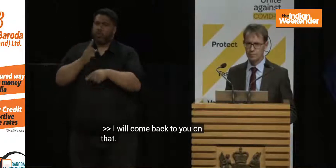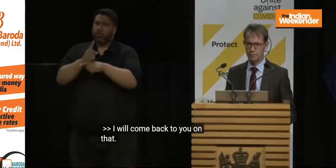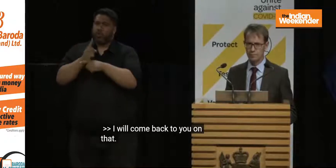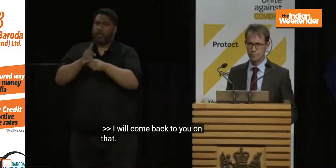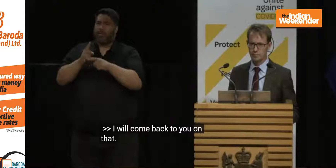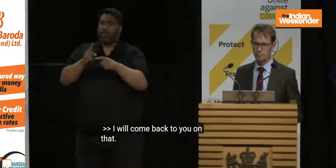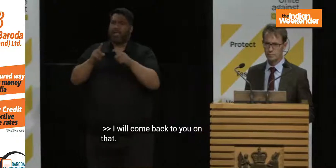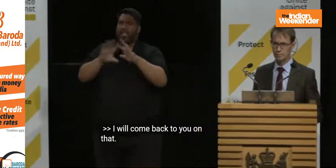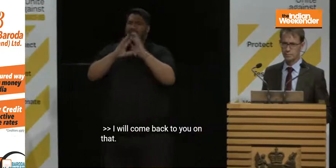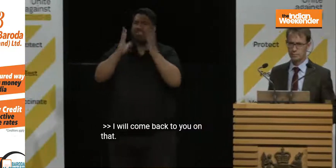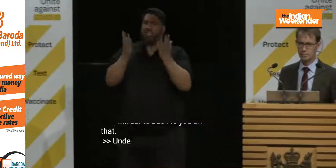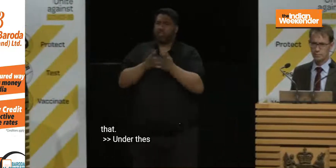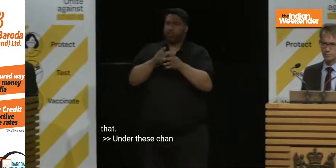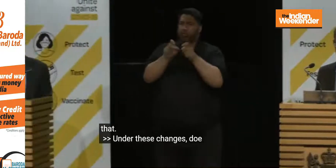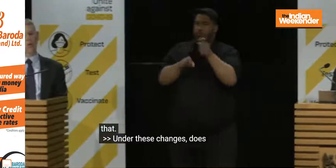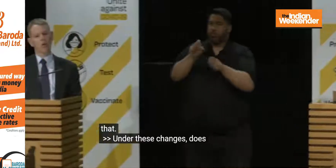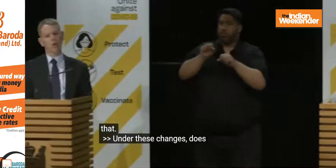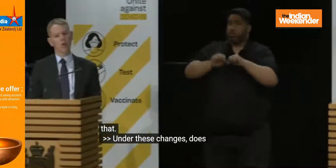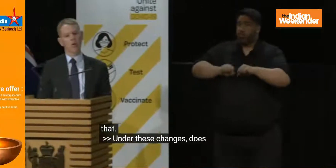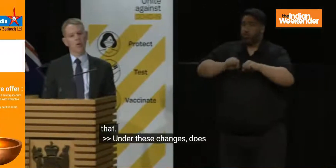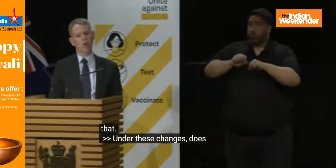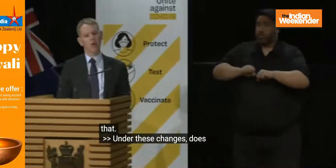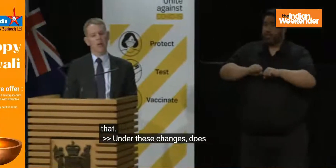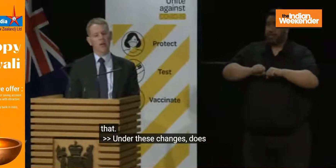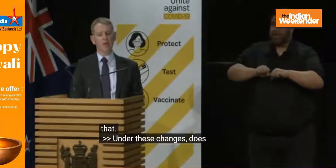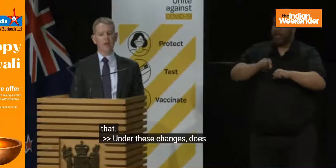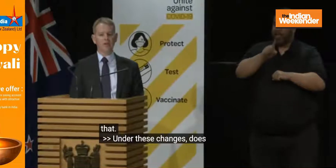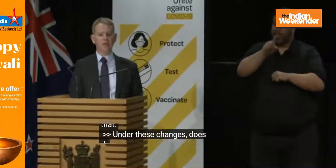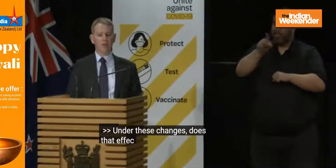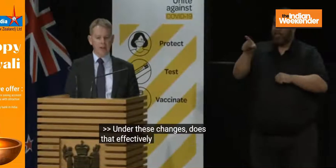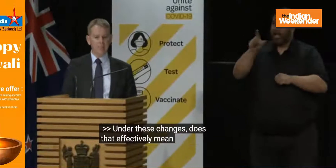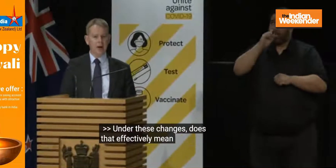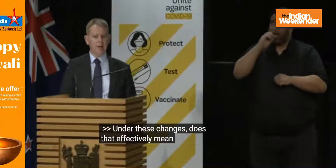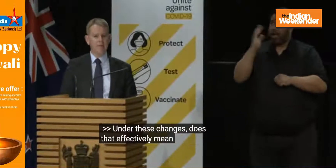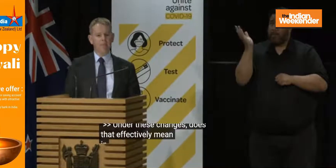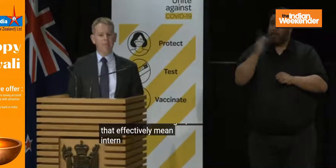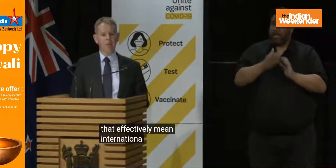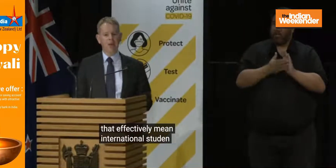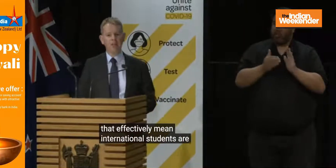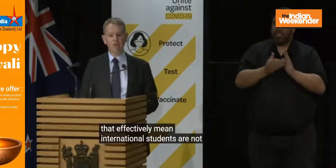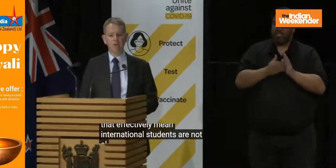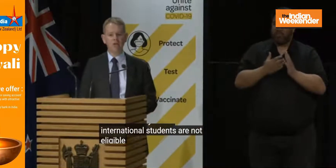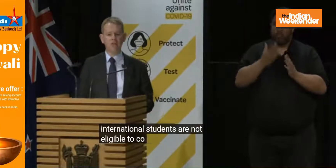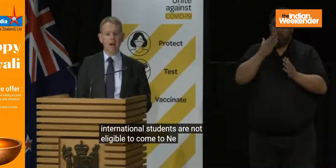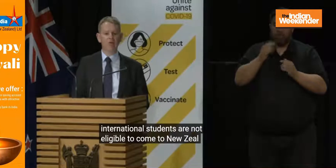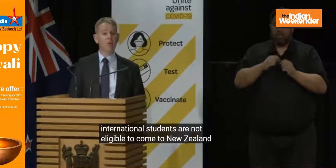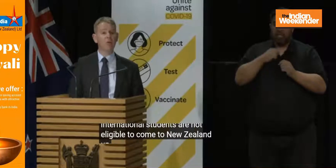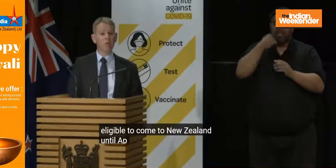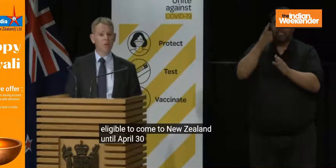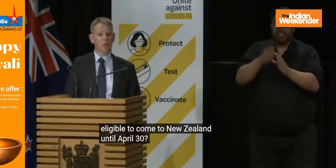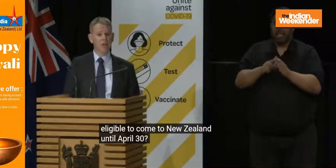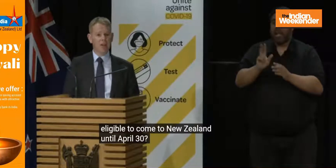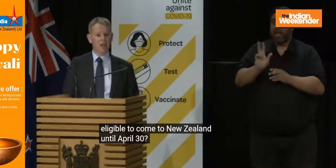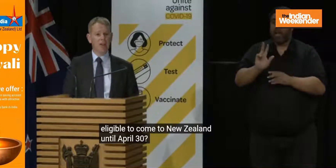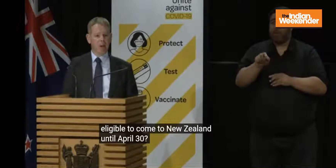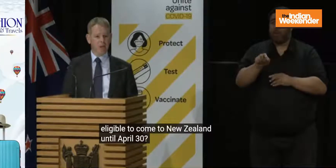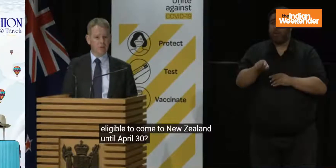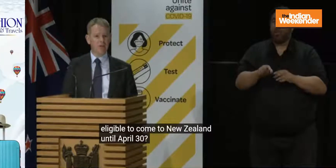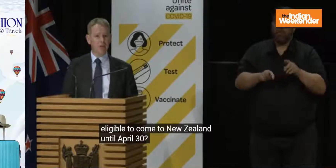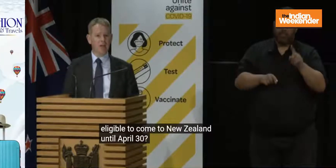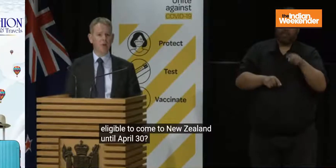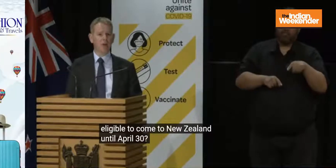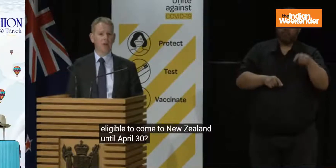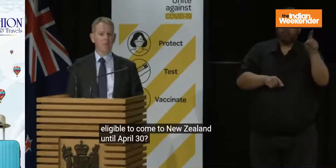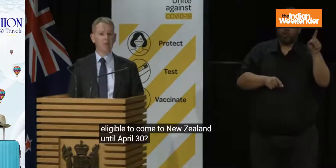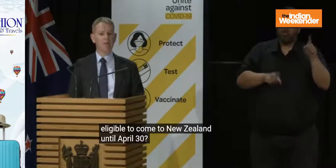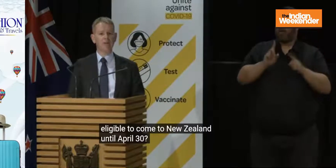eligible to come to New Zealand until April 30 at the earliest? That's right, but international students are a group that we'll keep under